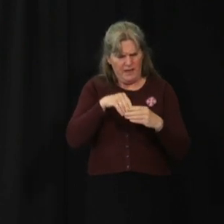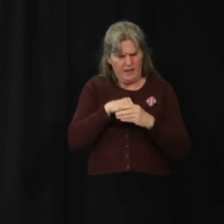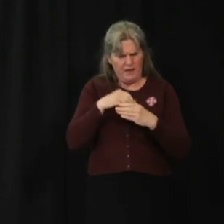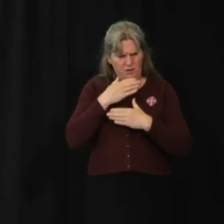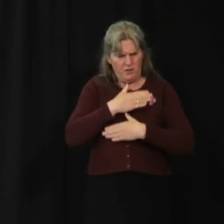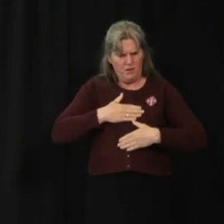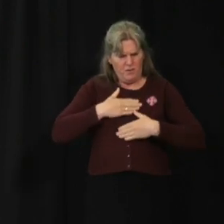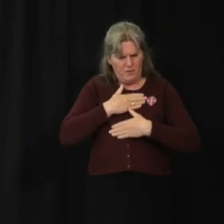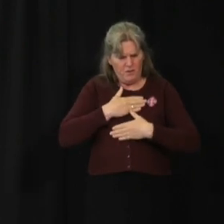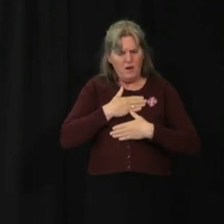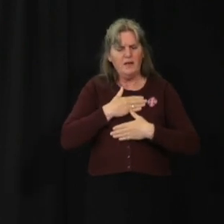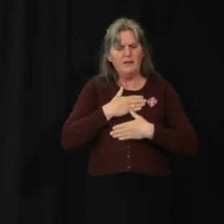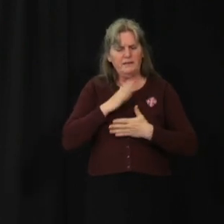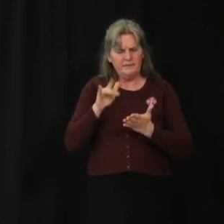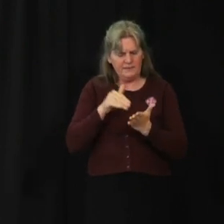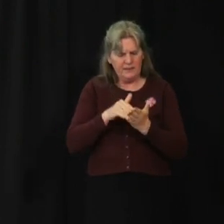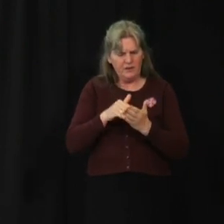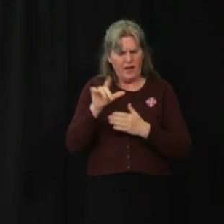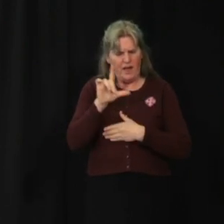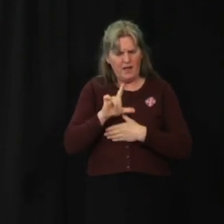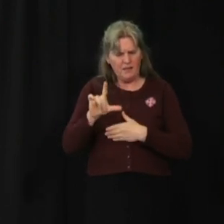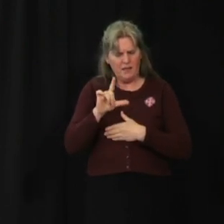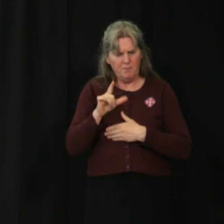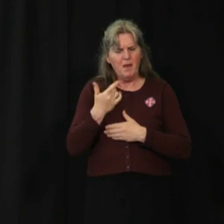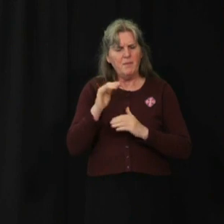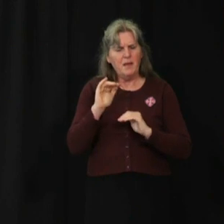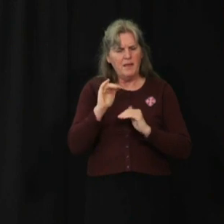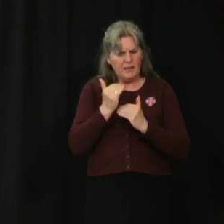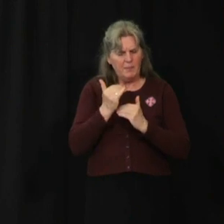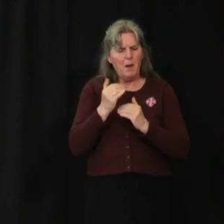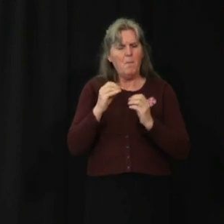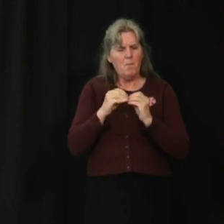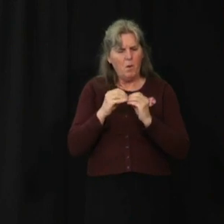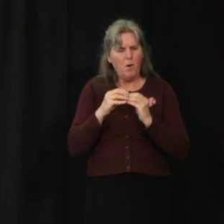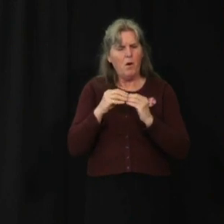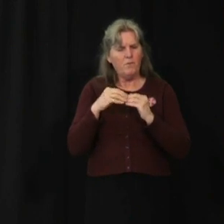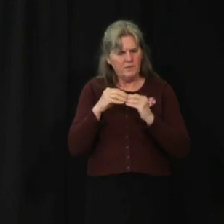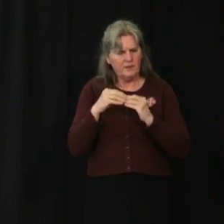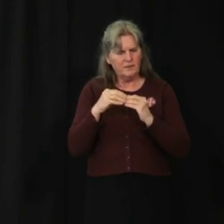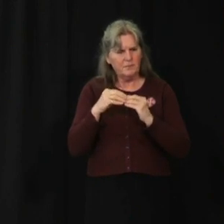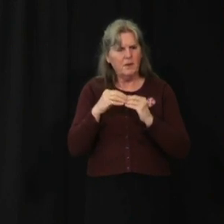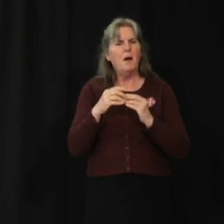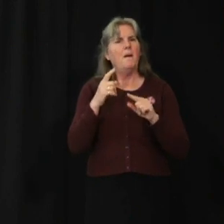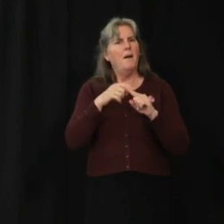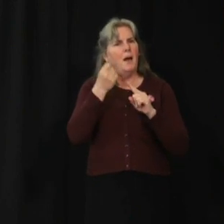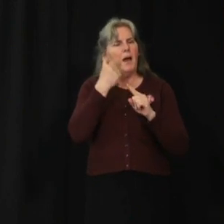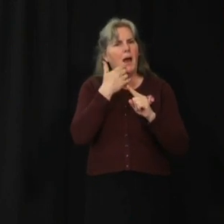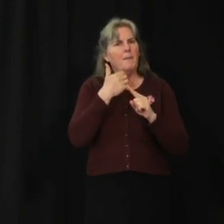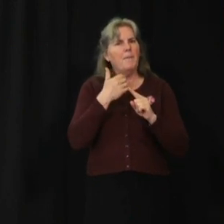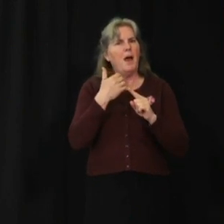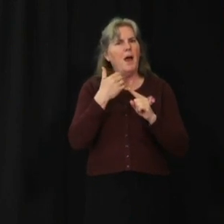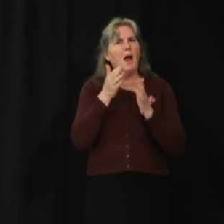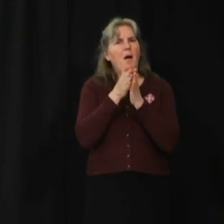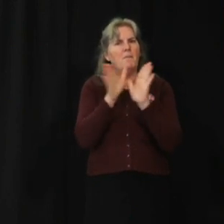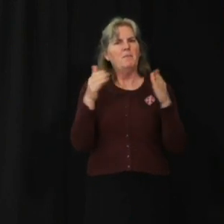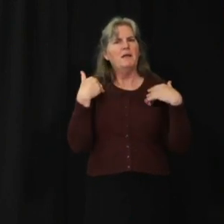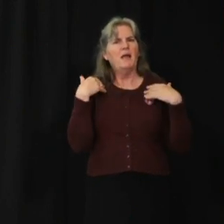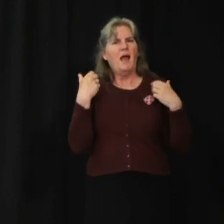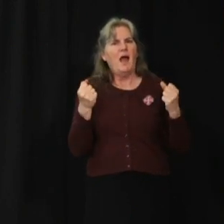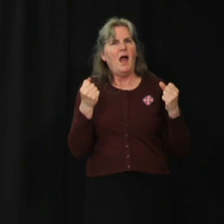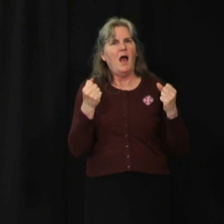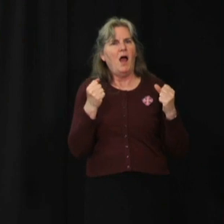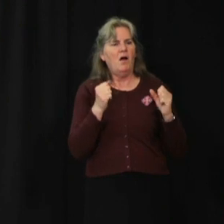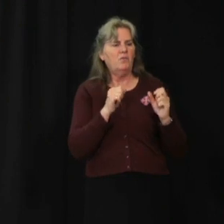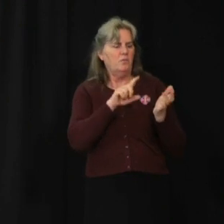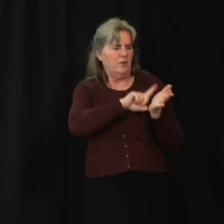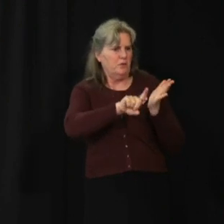centers and libraries, restrictions may be eased based on public health assessment, strict infection prevention and control measures, and